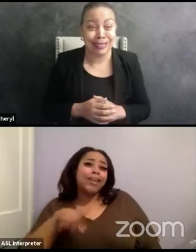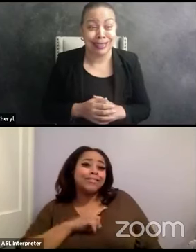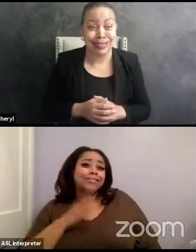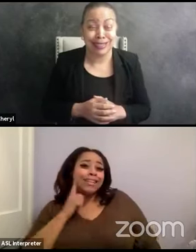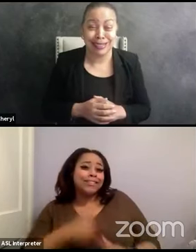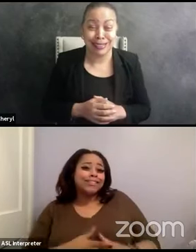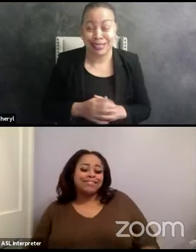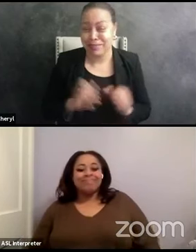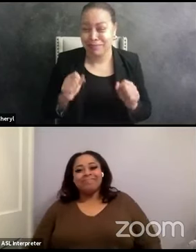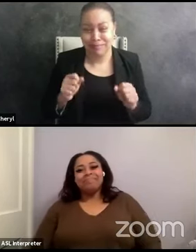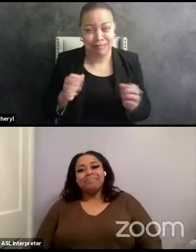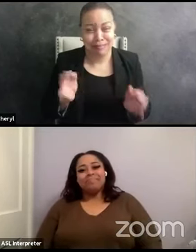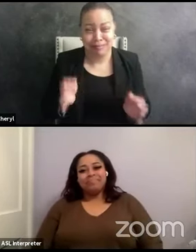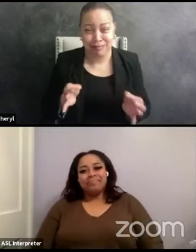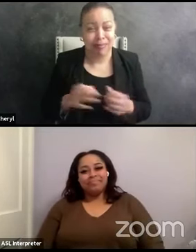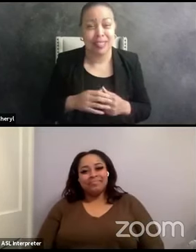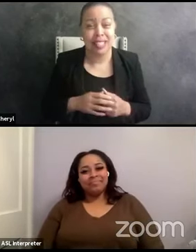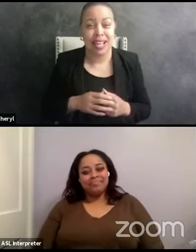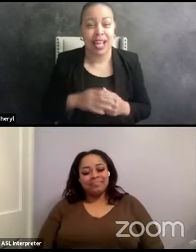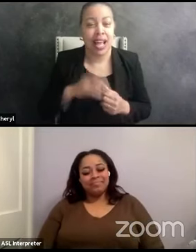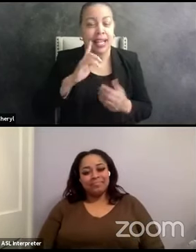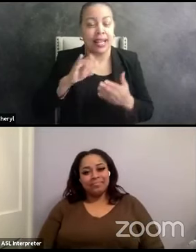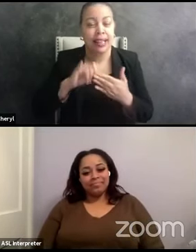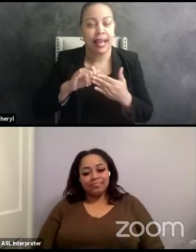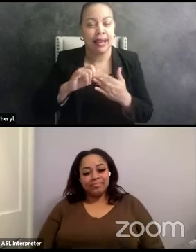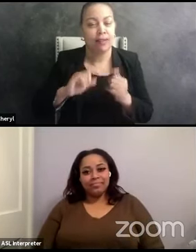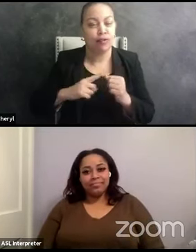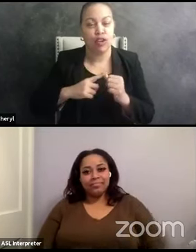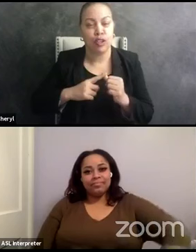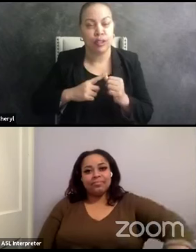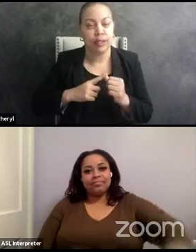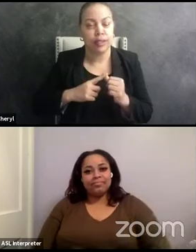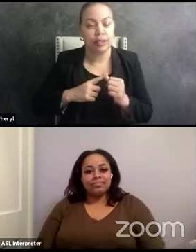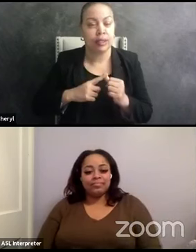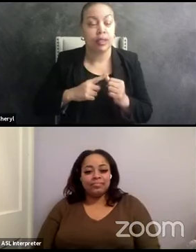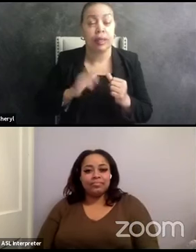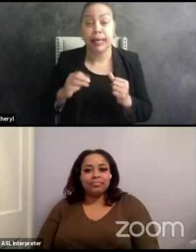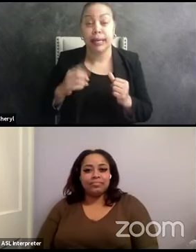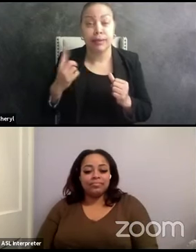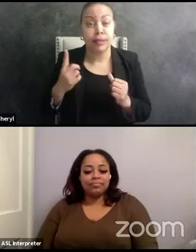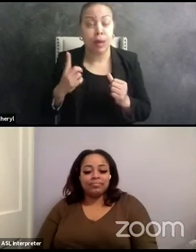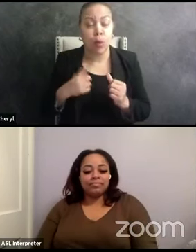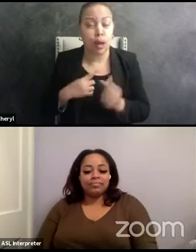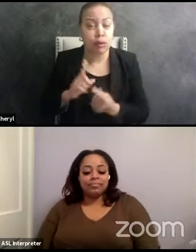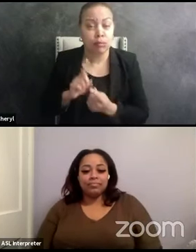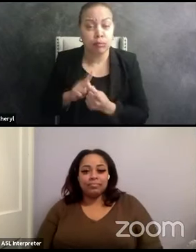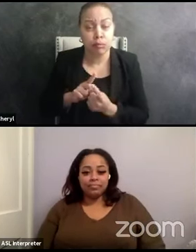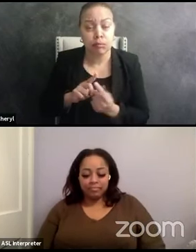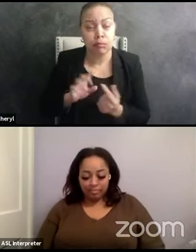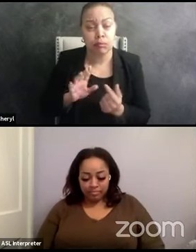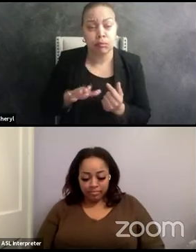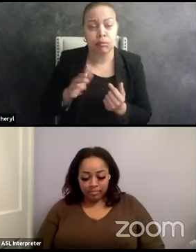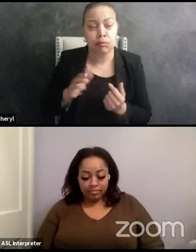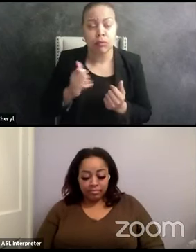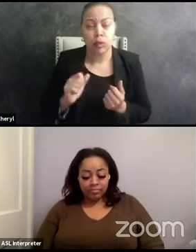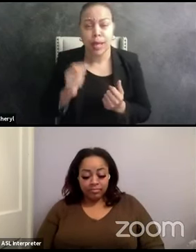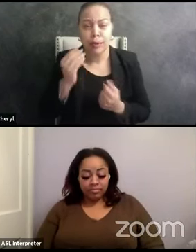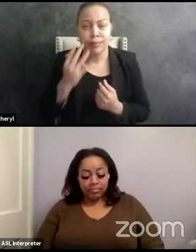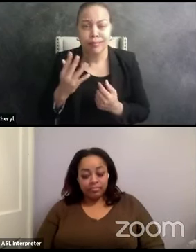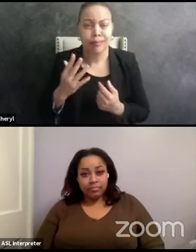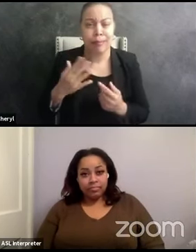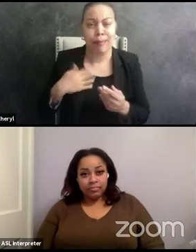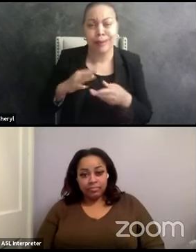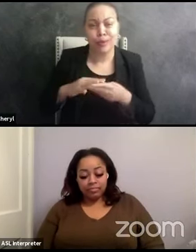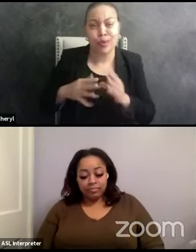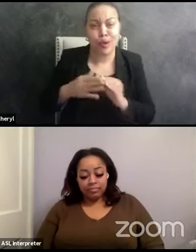yeah, absolutely. I think that first and foremost, if someone comes to you and they're trying to tell you their journey and their